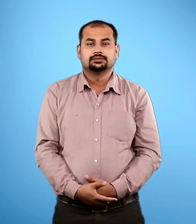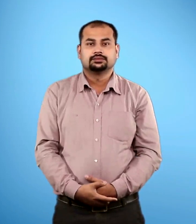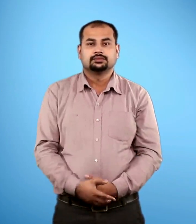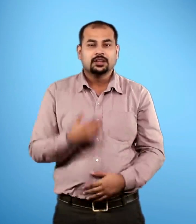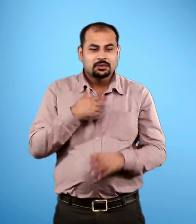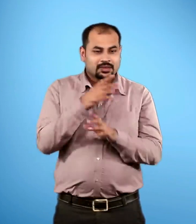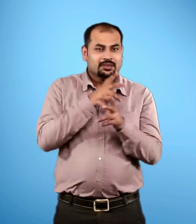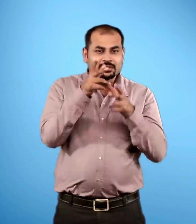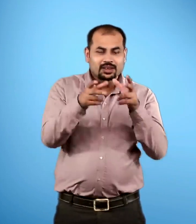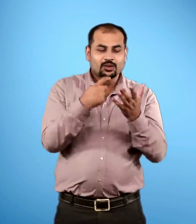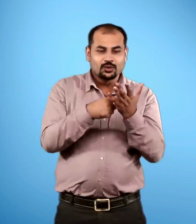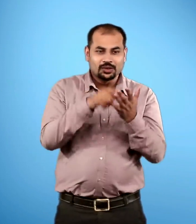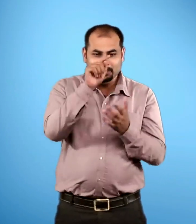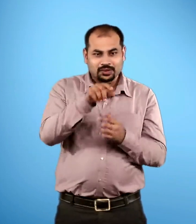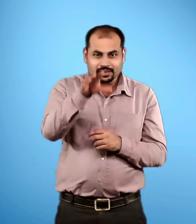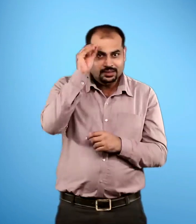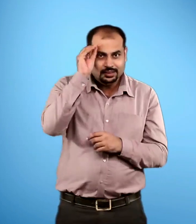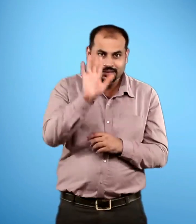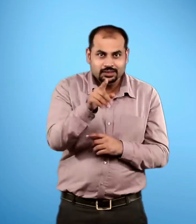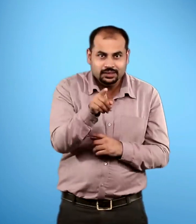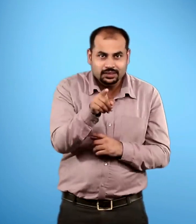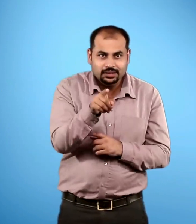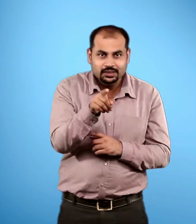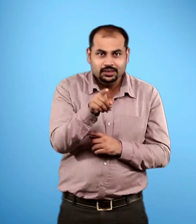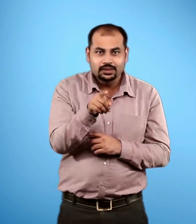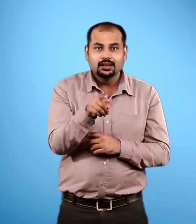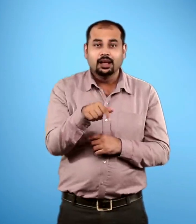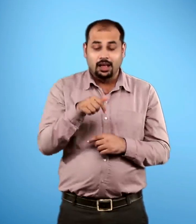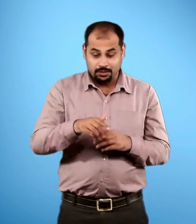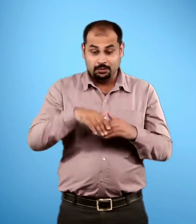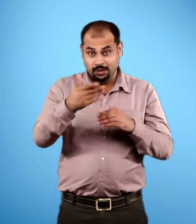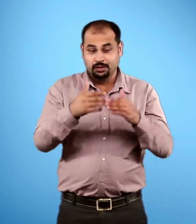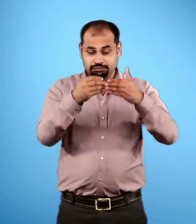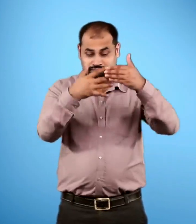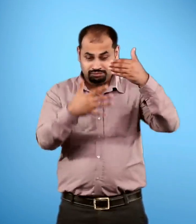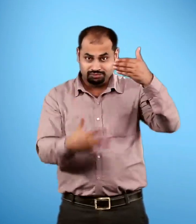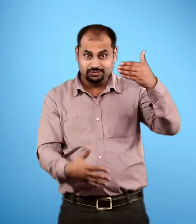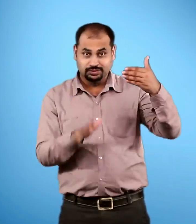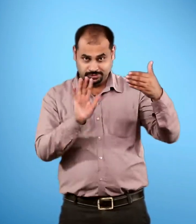Using the same rule, take it forward till you get back to what you started with.